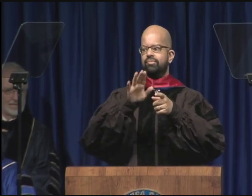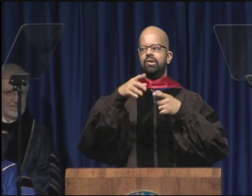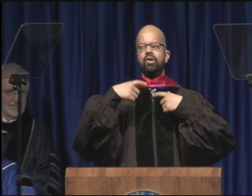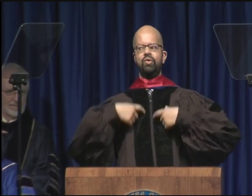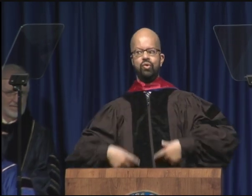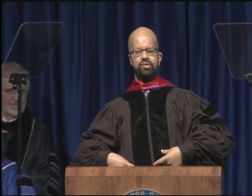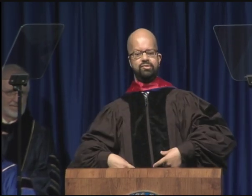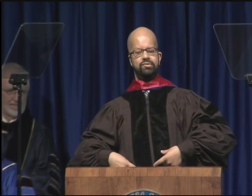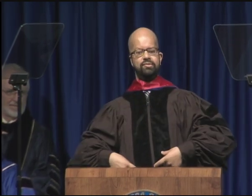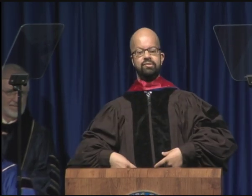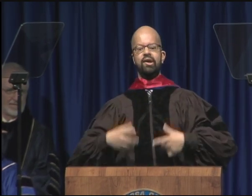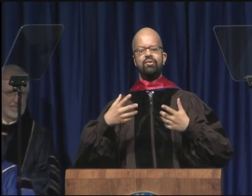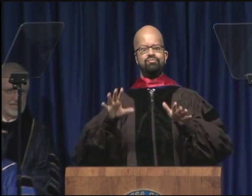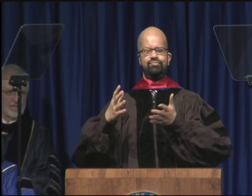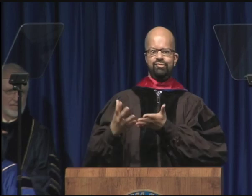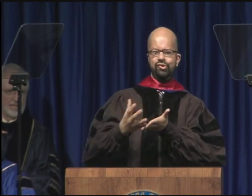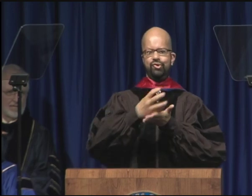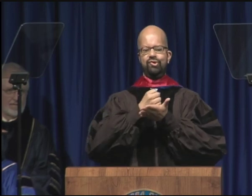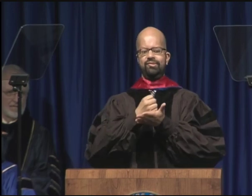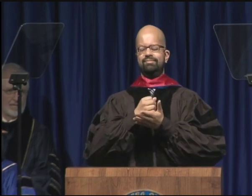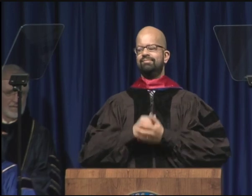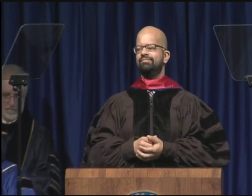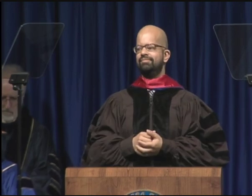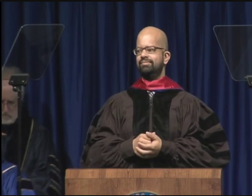This afternoon, we will present you with the hoods that you have earned.